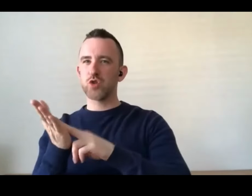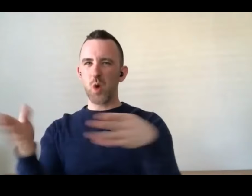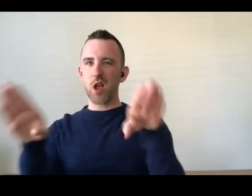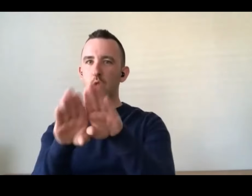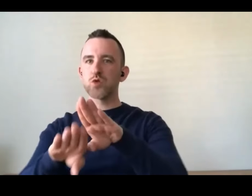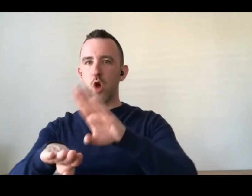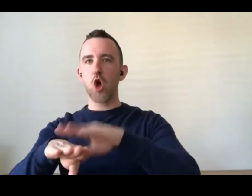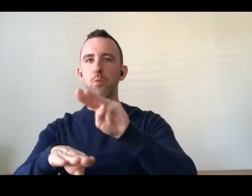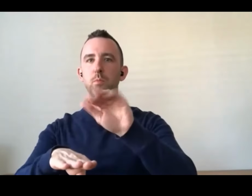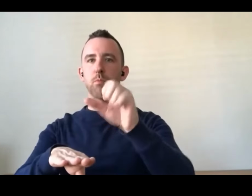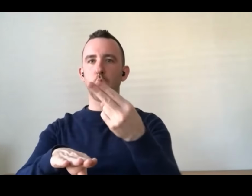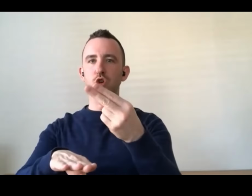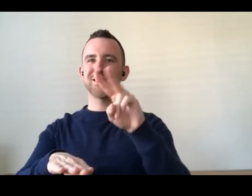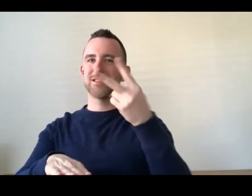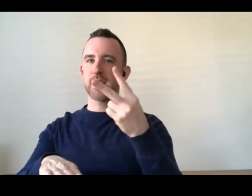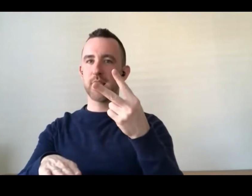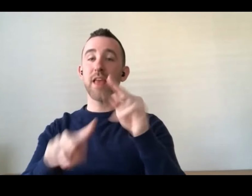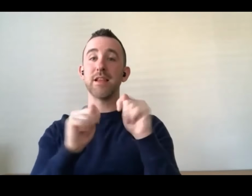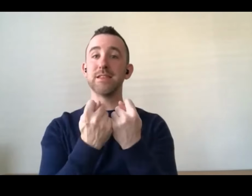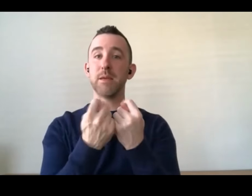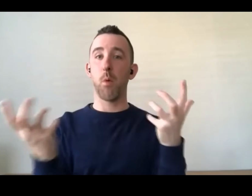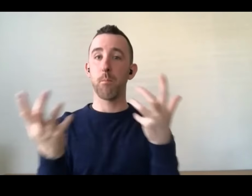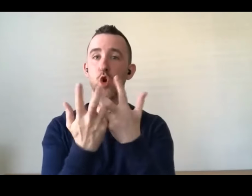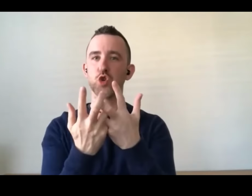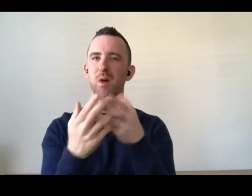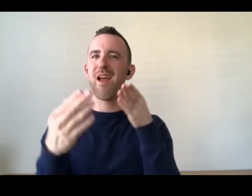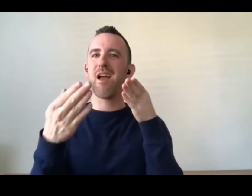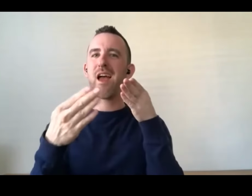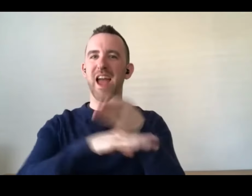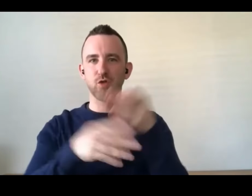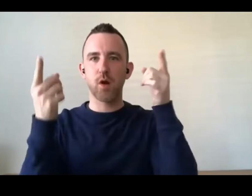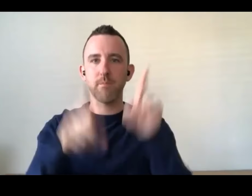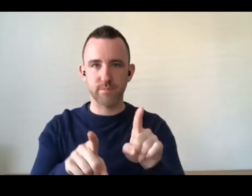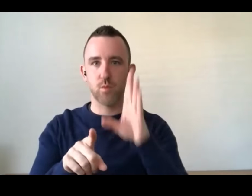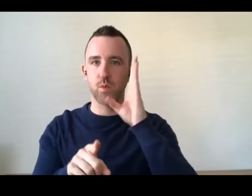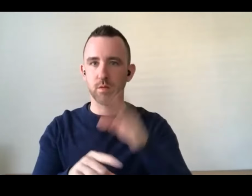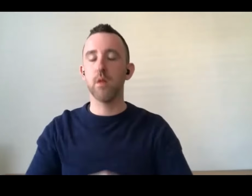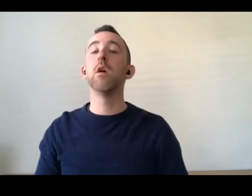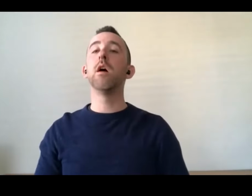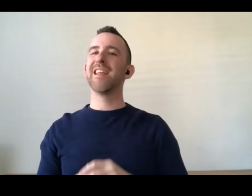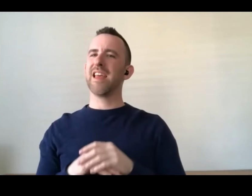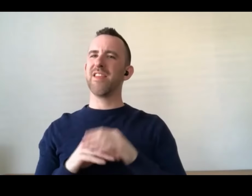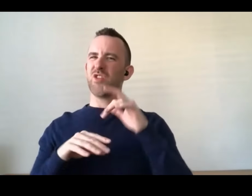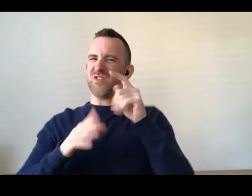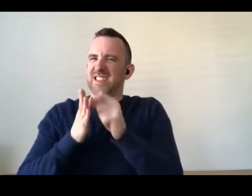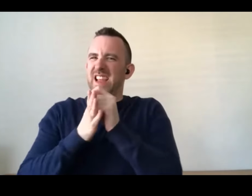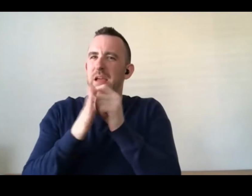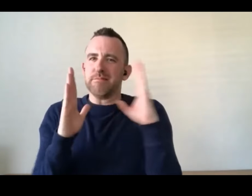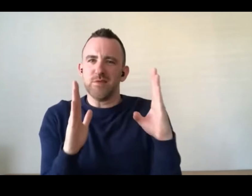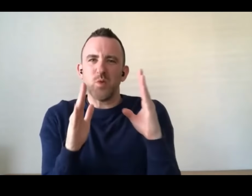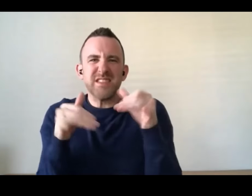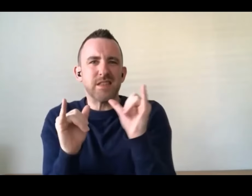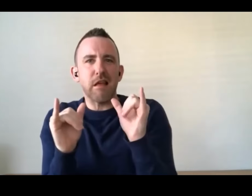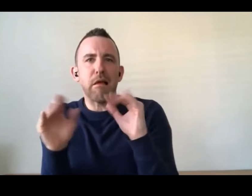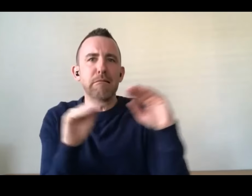2nd. Team merge will happen shortly thereafter. And then there'll be a period of time where we're still mixing and matching people from around